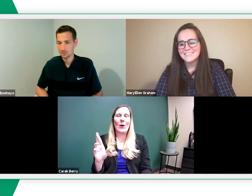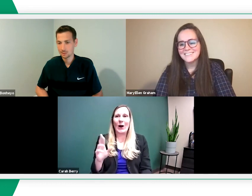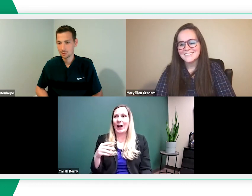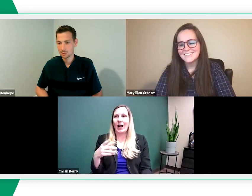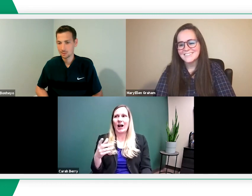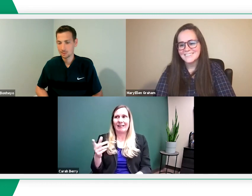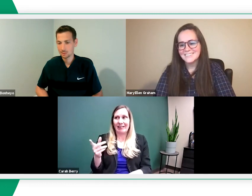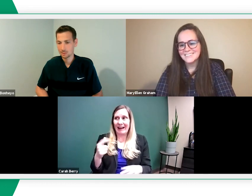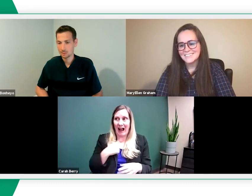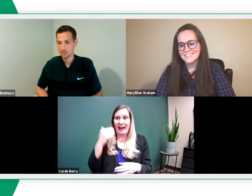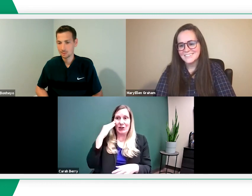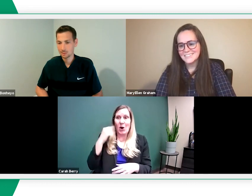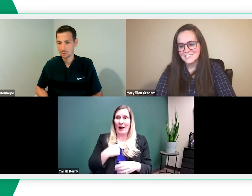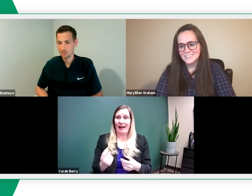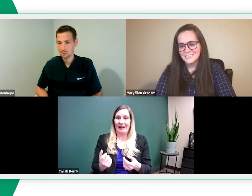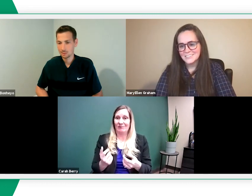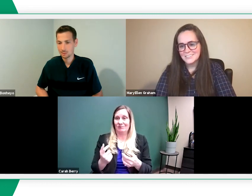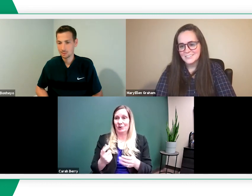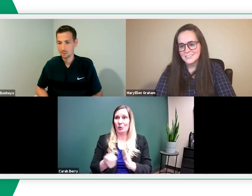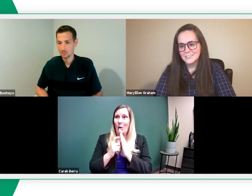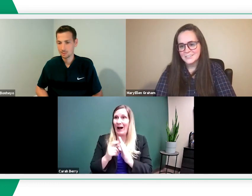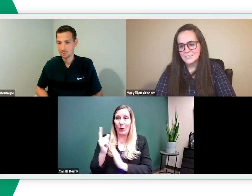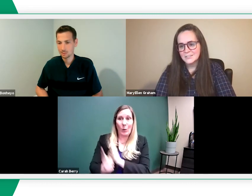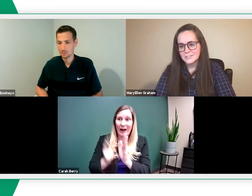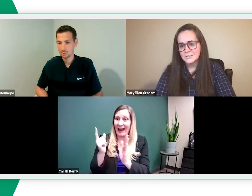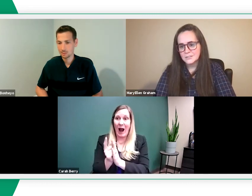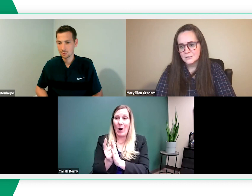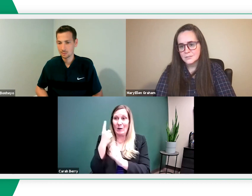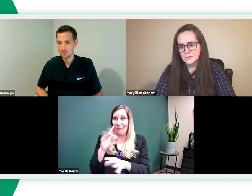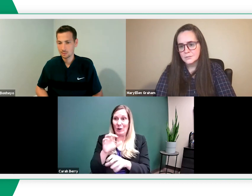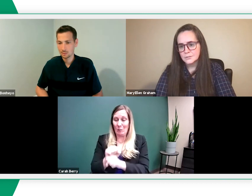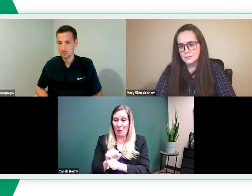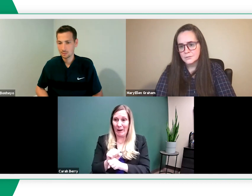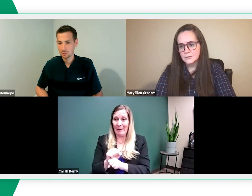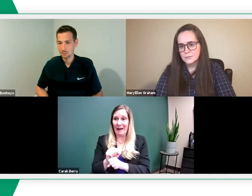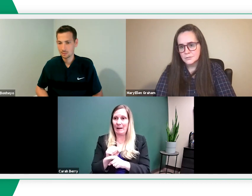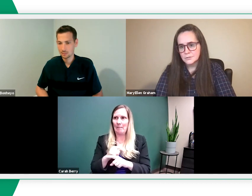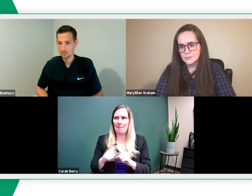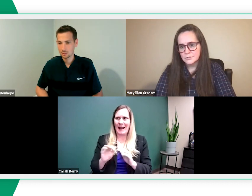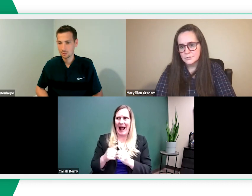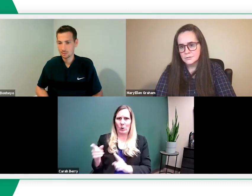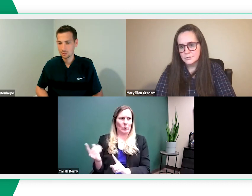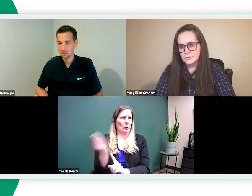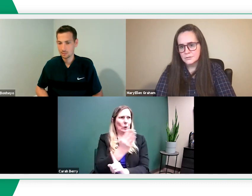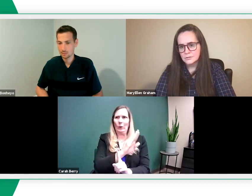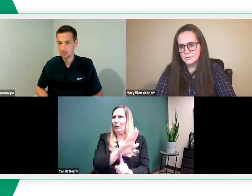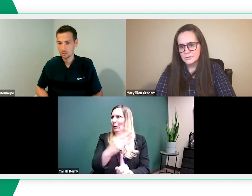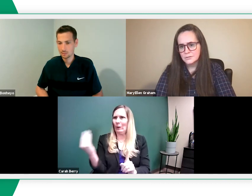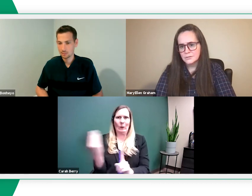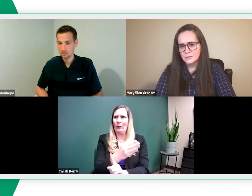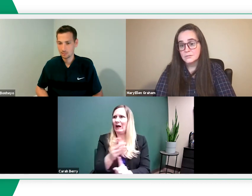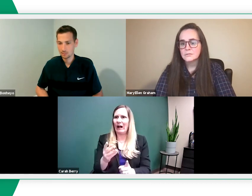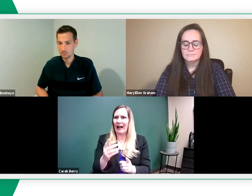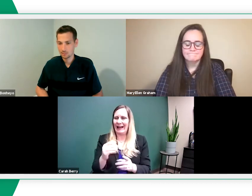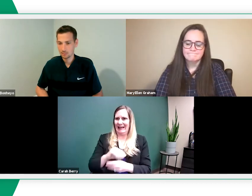interpreter," and they're going through that route, or they're saying, or I know that for saying I require an hour for my appointment,